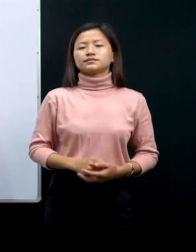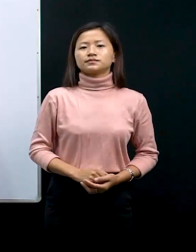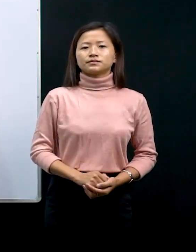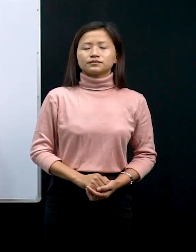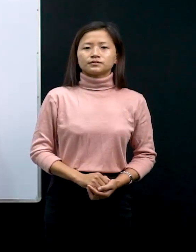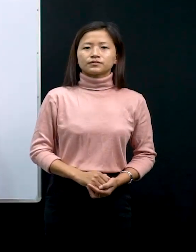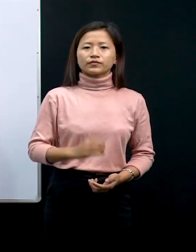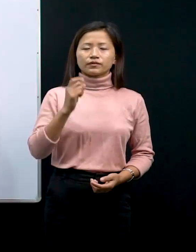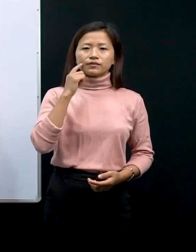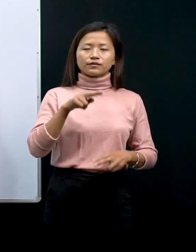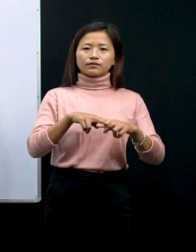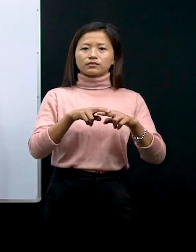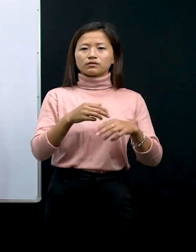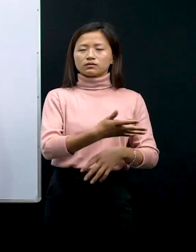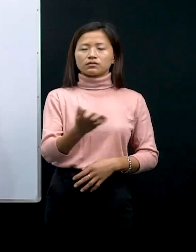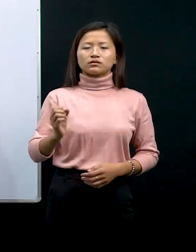concurrent,